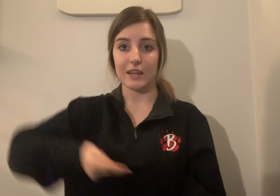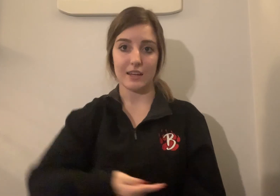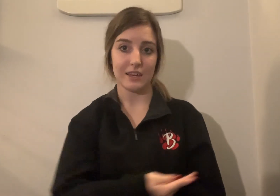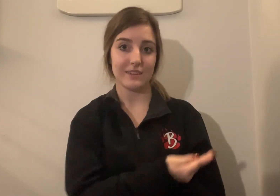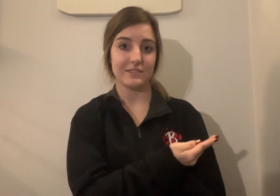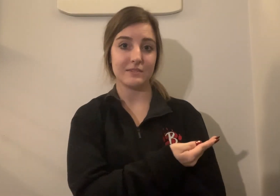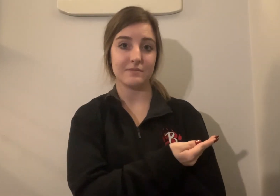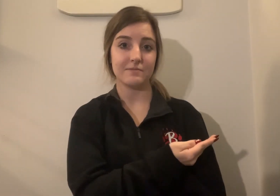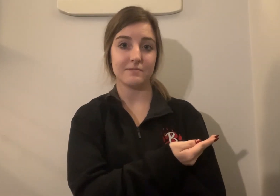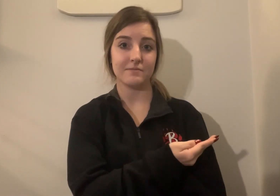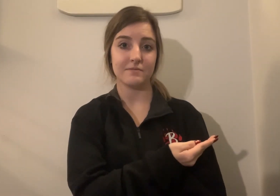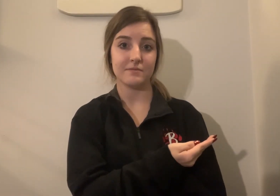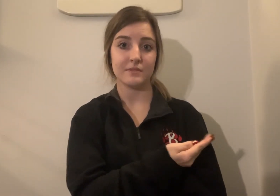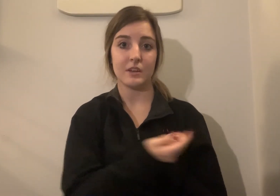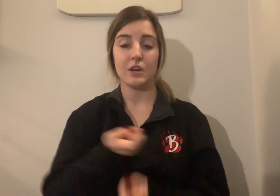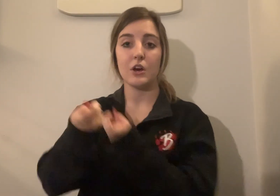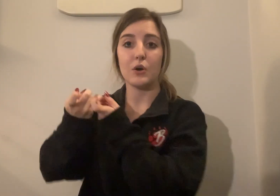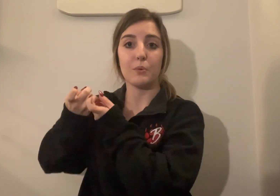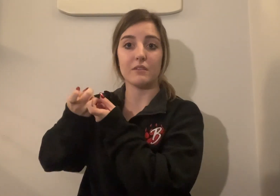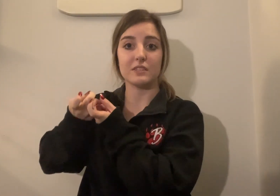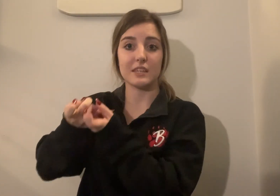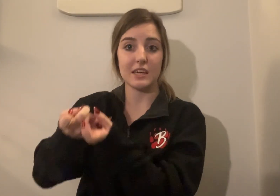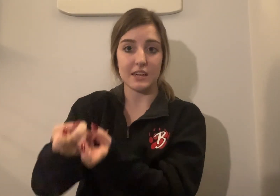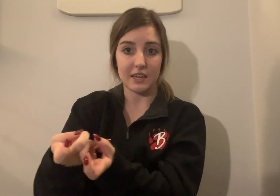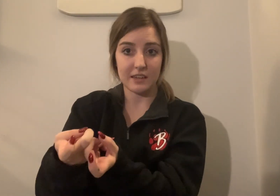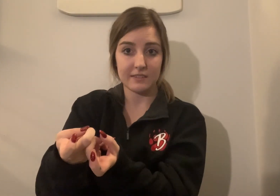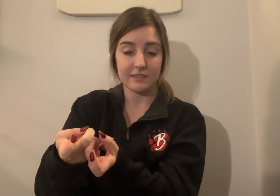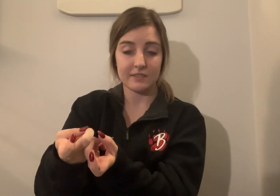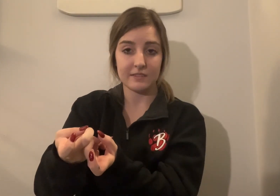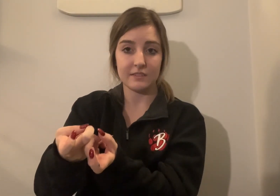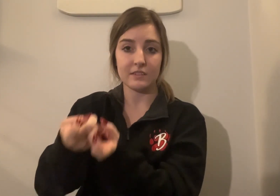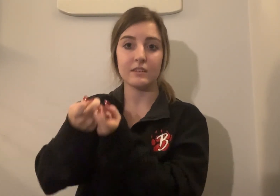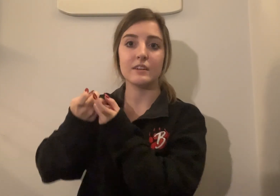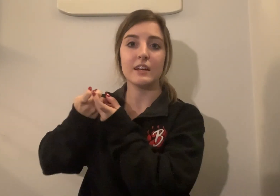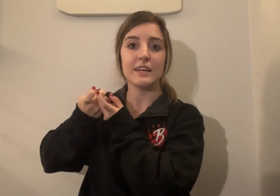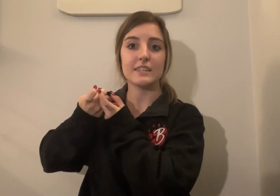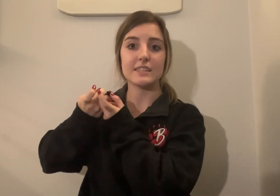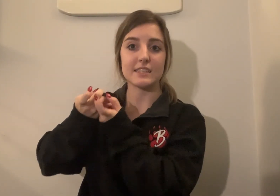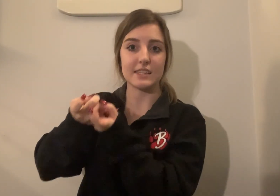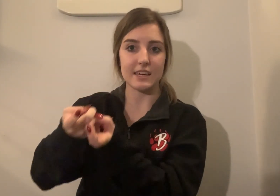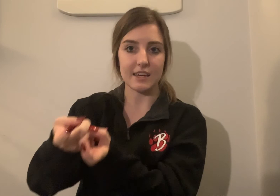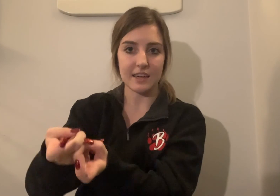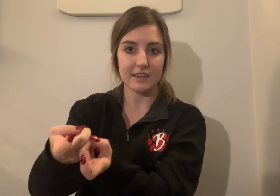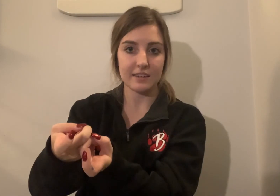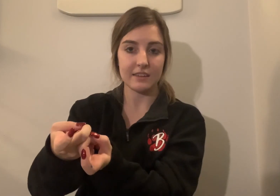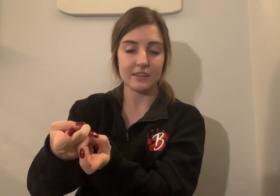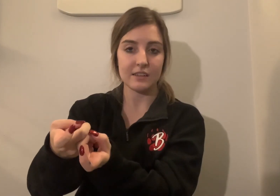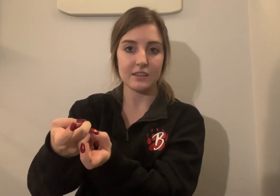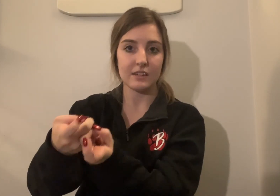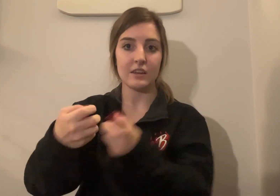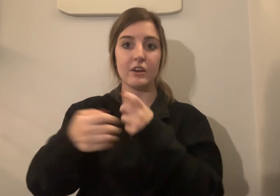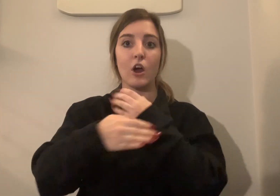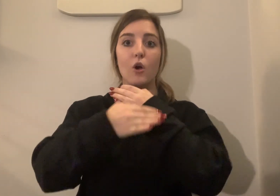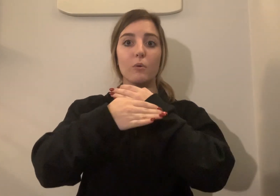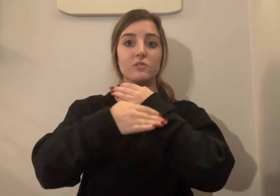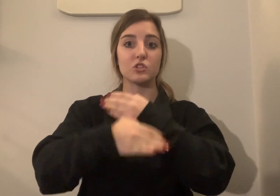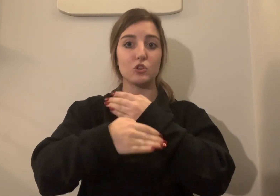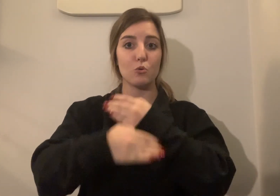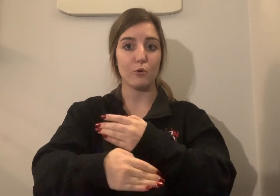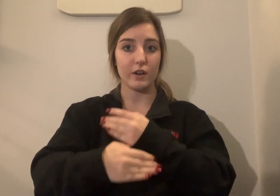Sledding. We have skiing. Skiing. We have snowboarding,